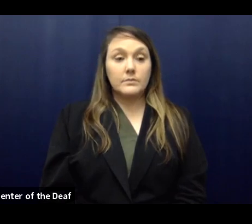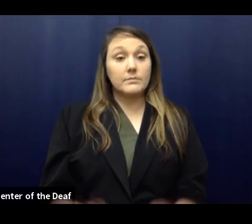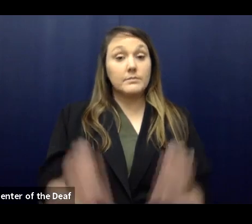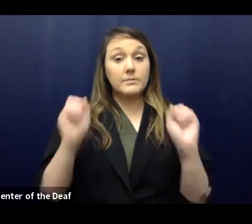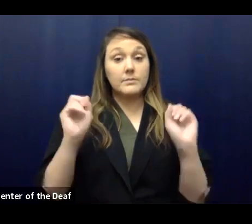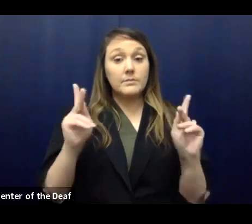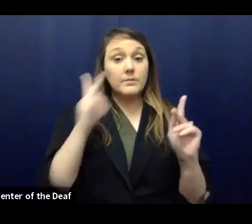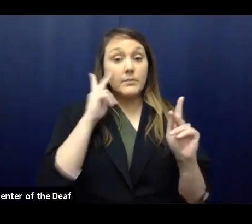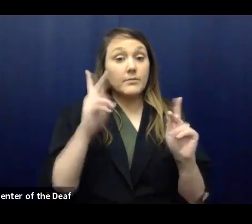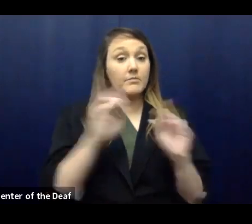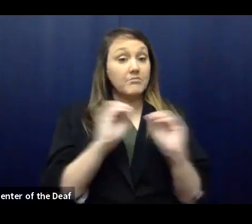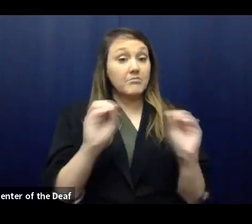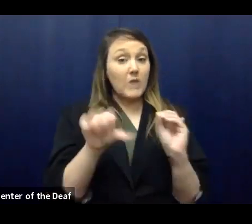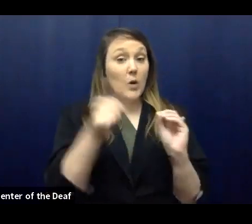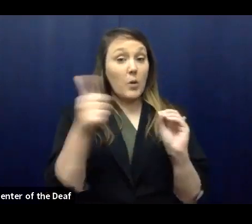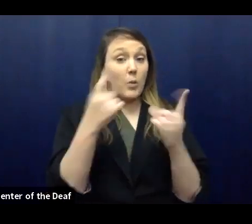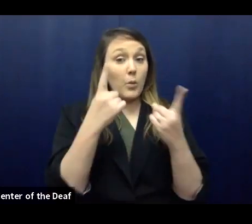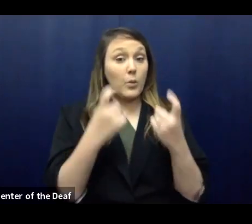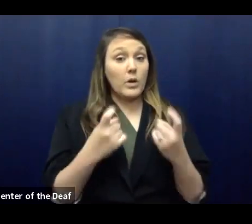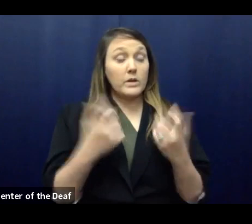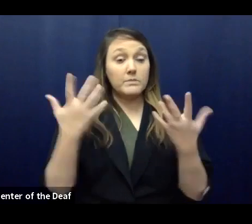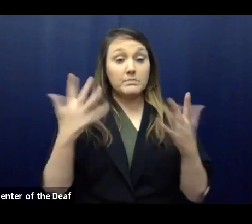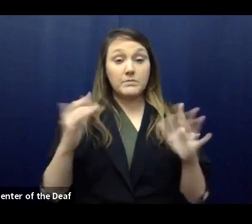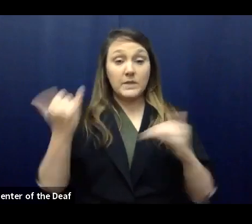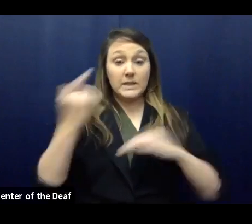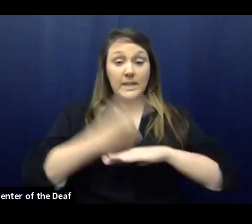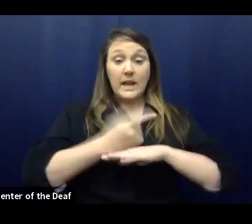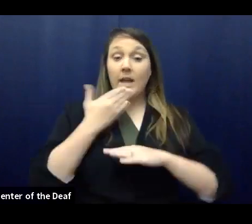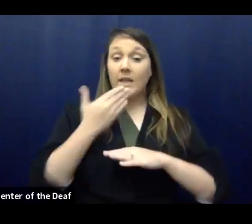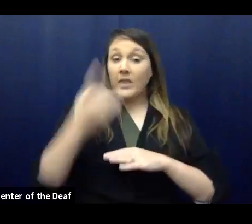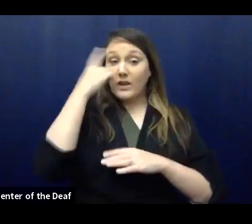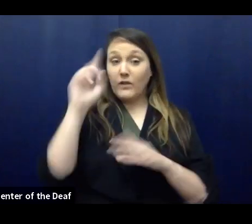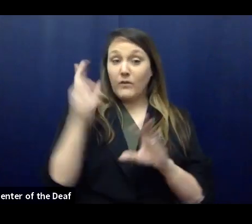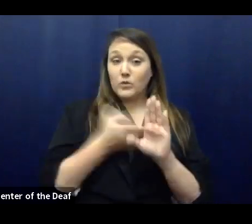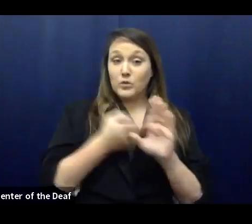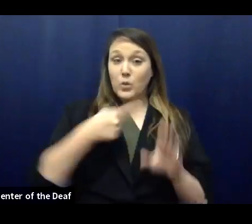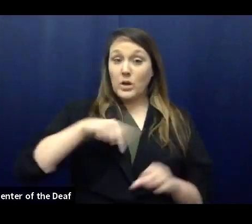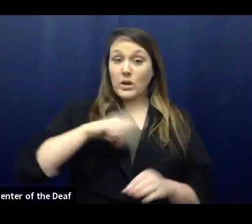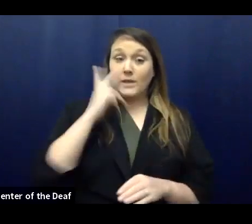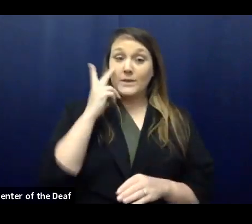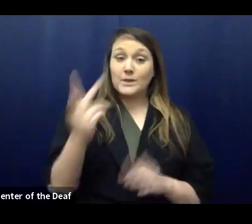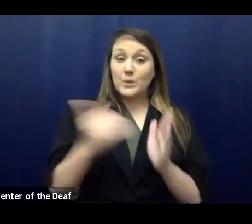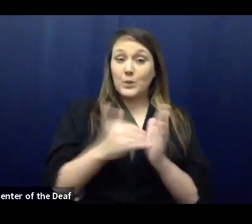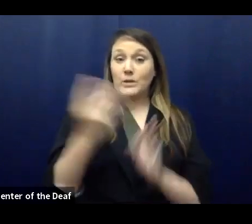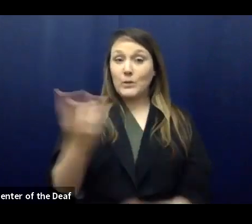Okay, seeing none, that's all for today. Thank you very much for joining us, and we'll see you again on Wednesday. Have a good day.